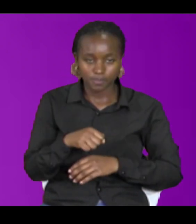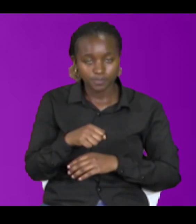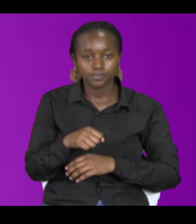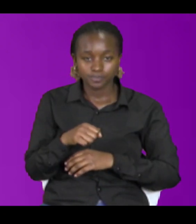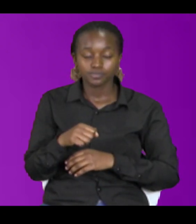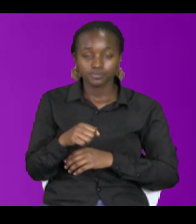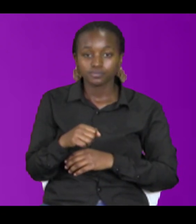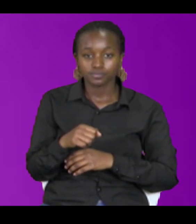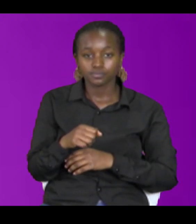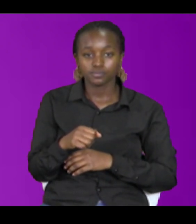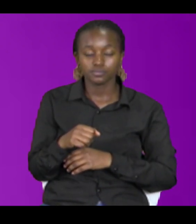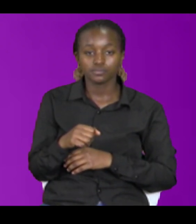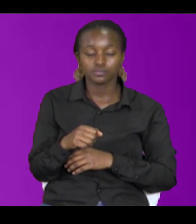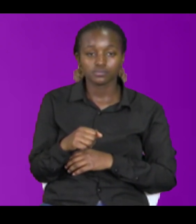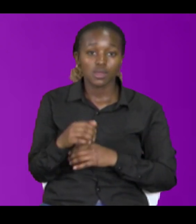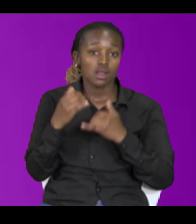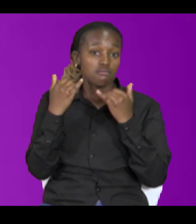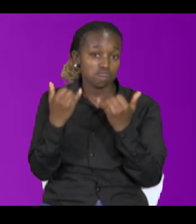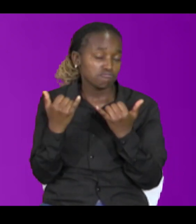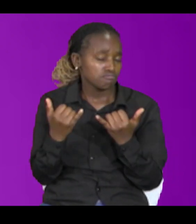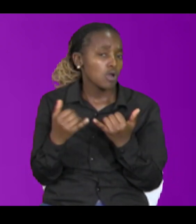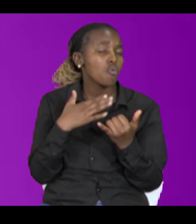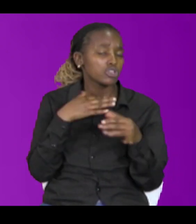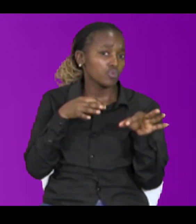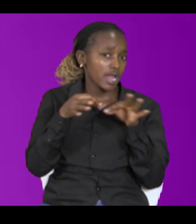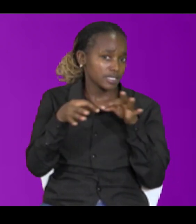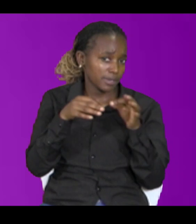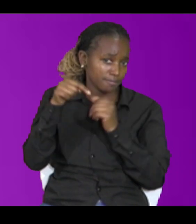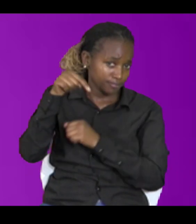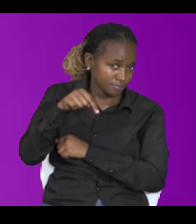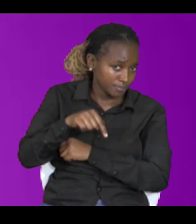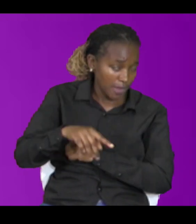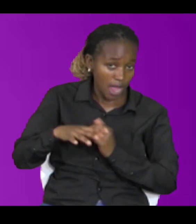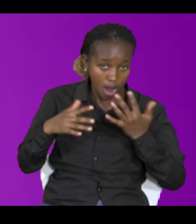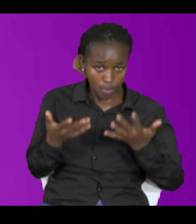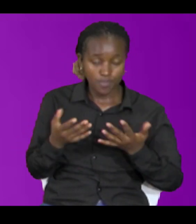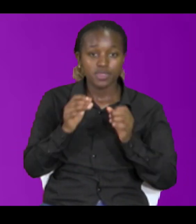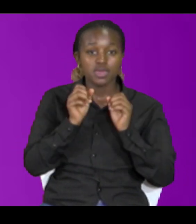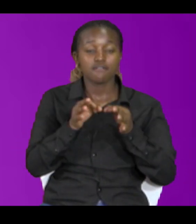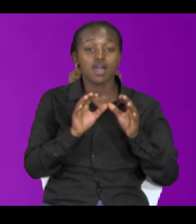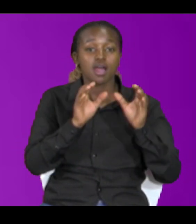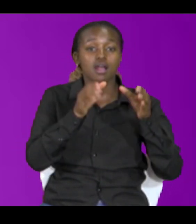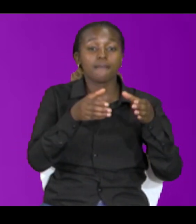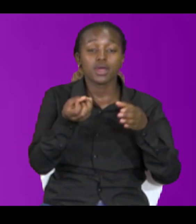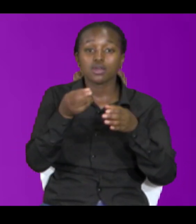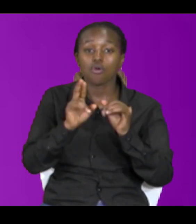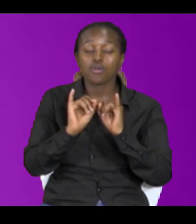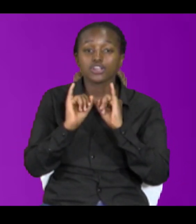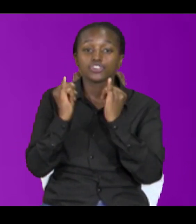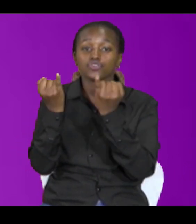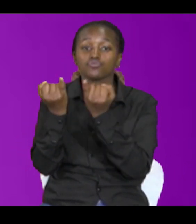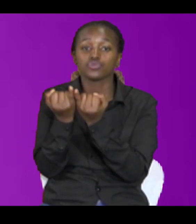this means, let's say, if a company or an institution